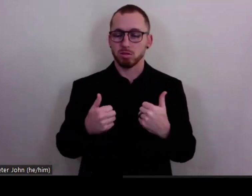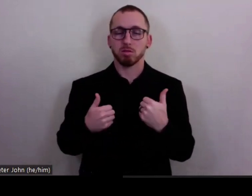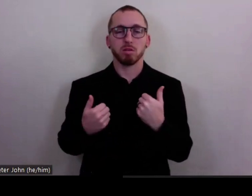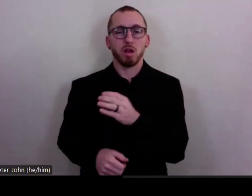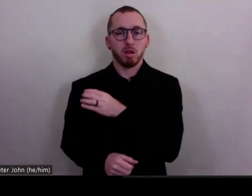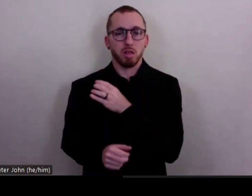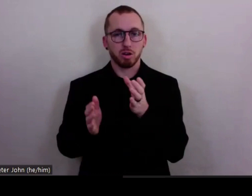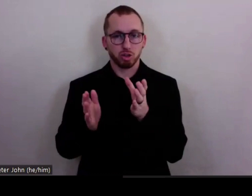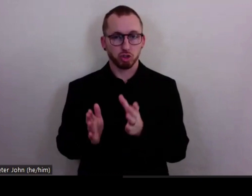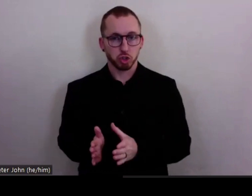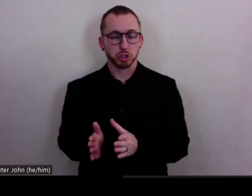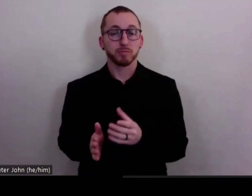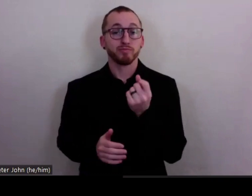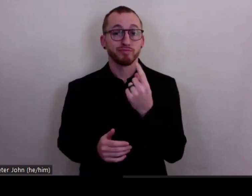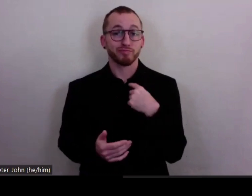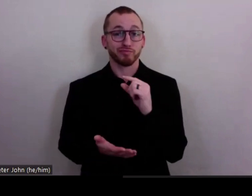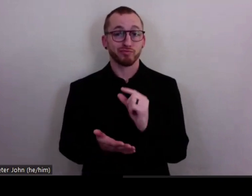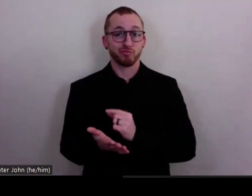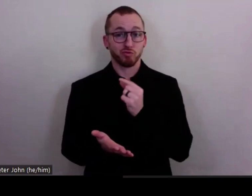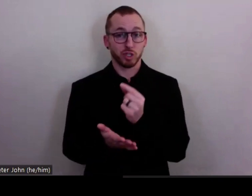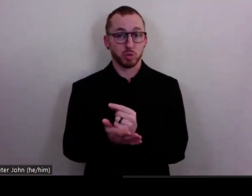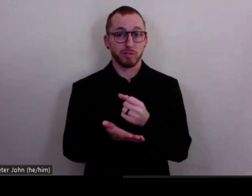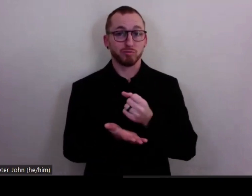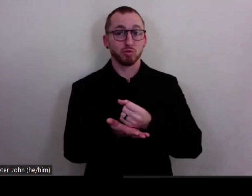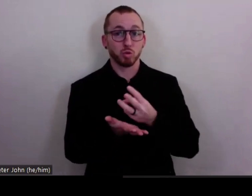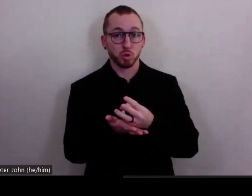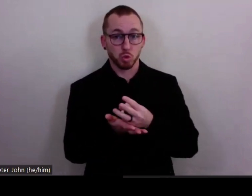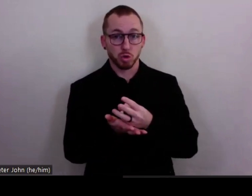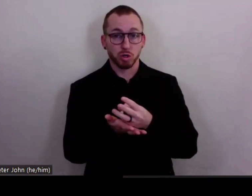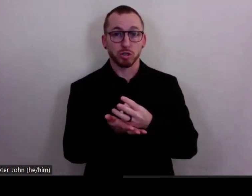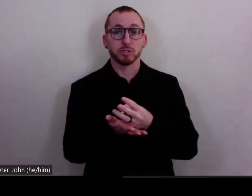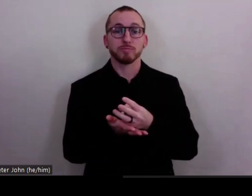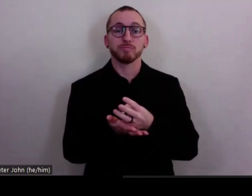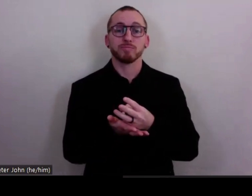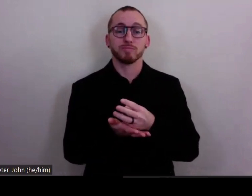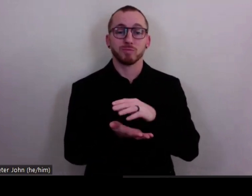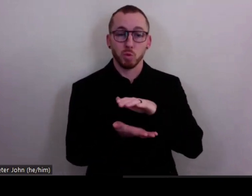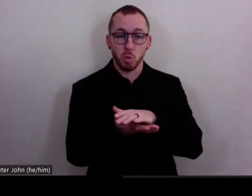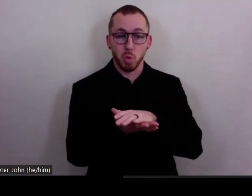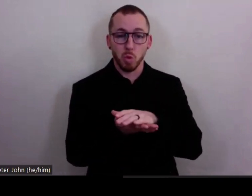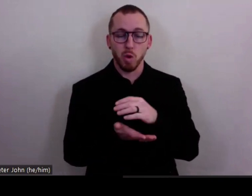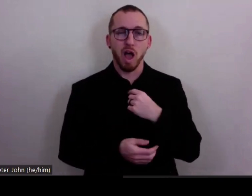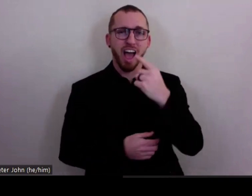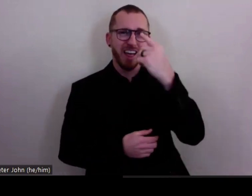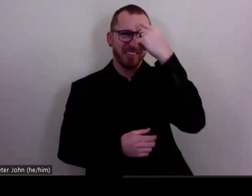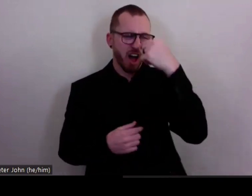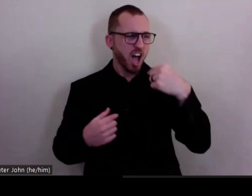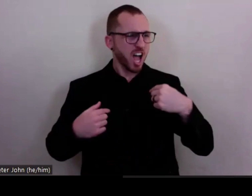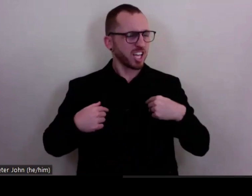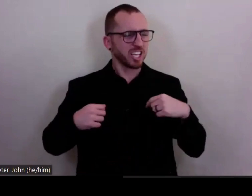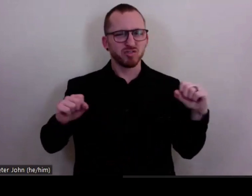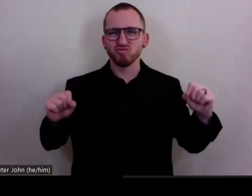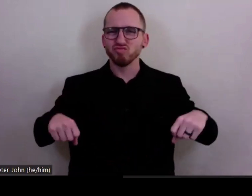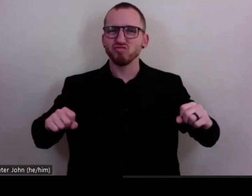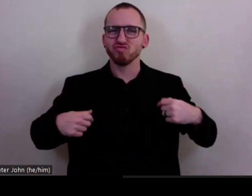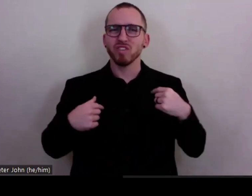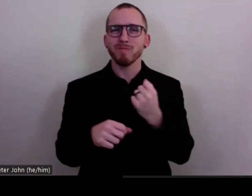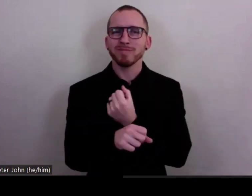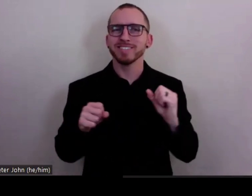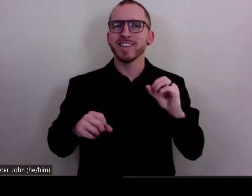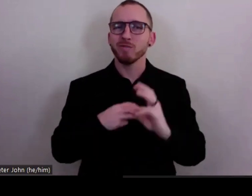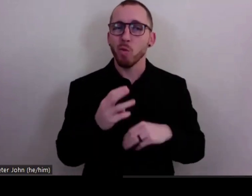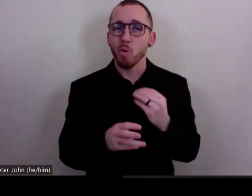school thinking, I am going to save the world. And I was super excited about that. And